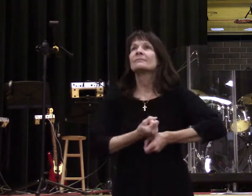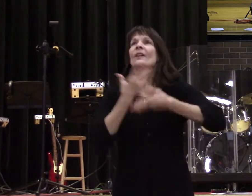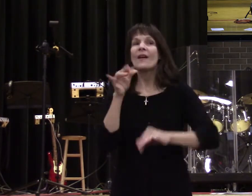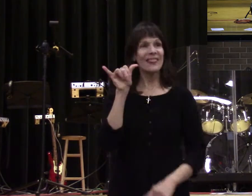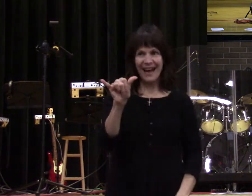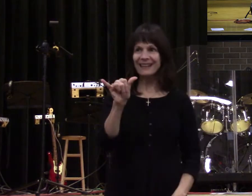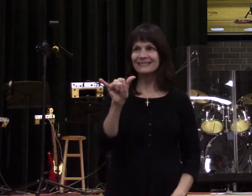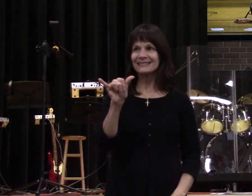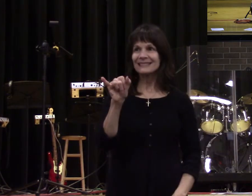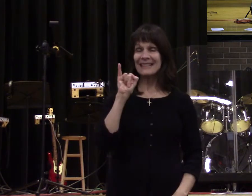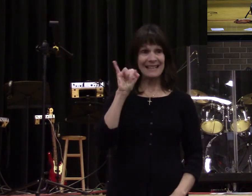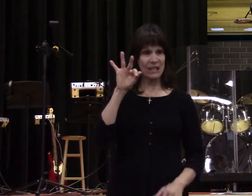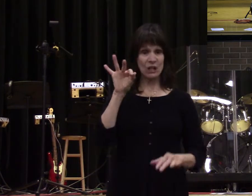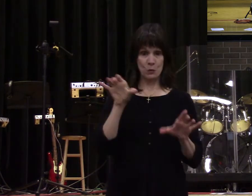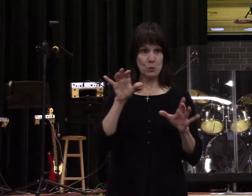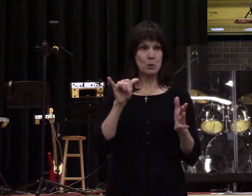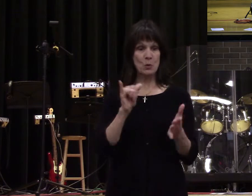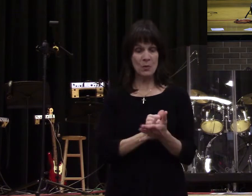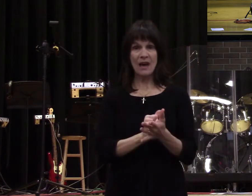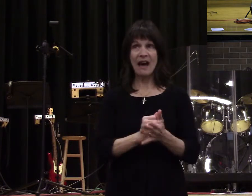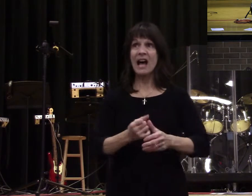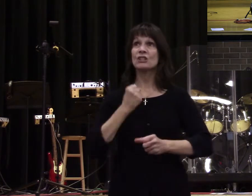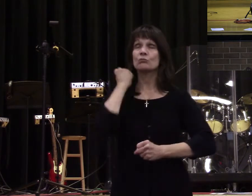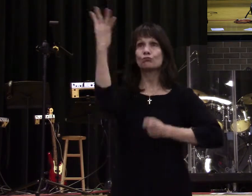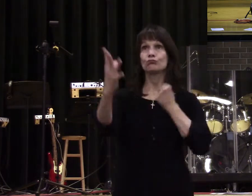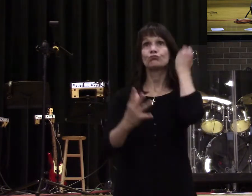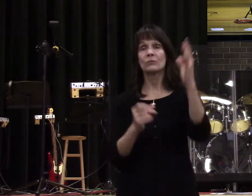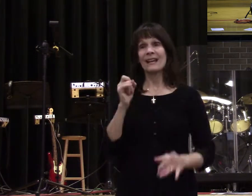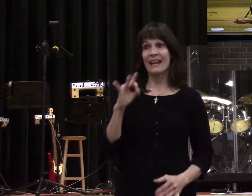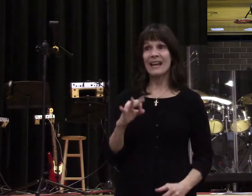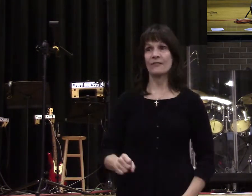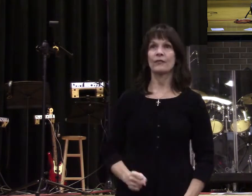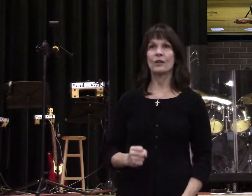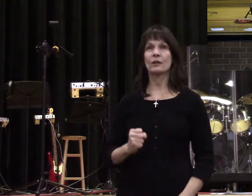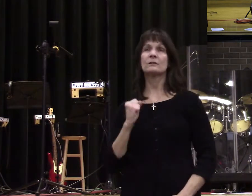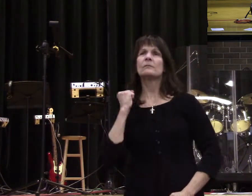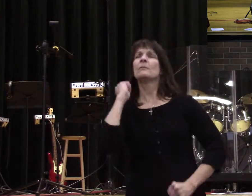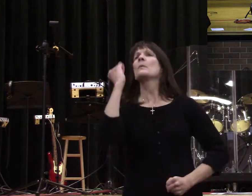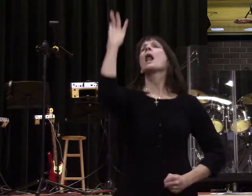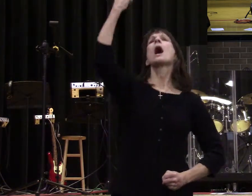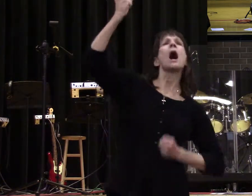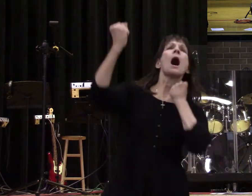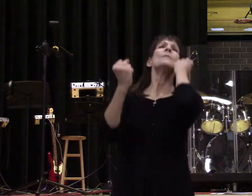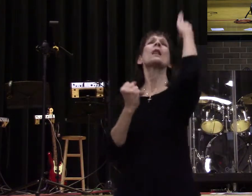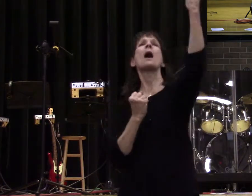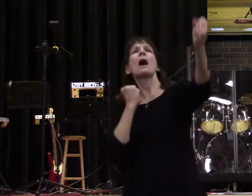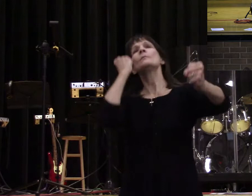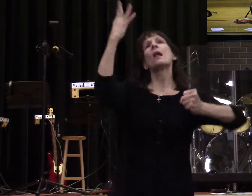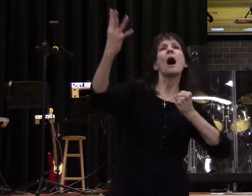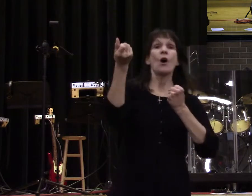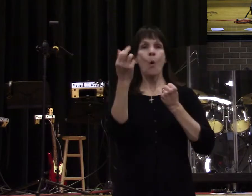it blesses God. You are called to sing. Whether you can sing opera, you can't sing even in the shower. You are called to